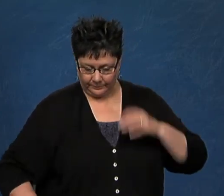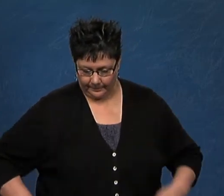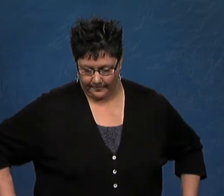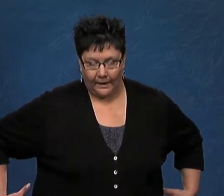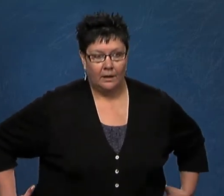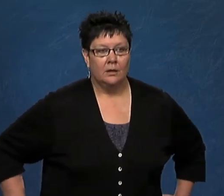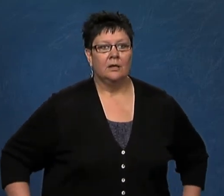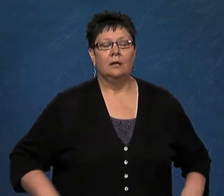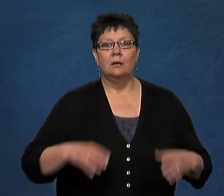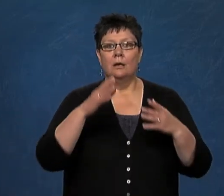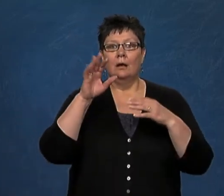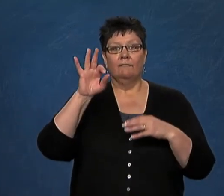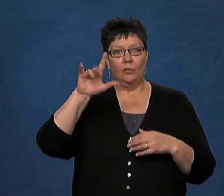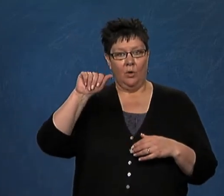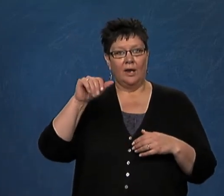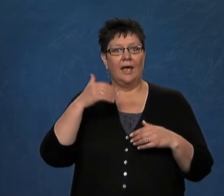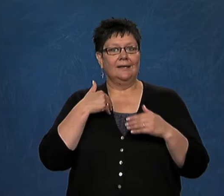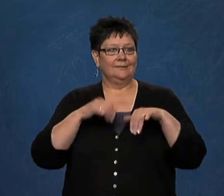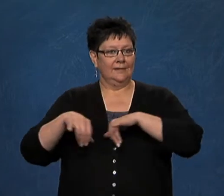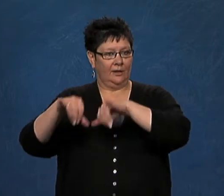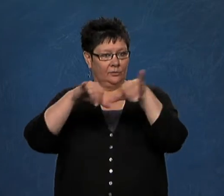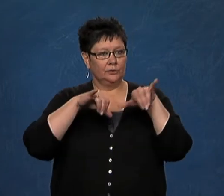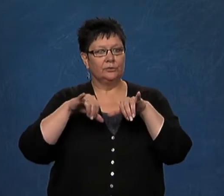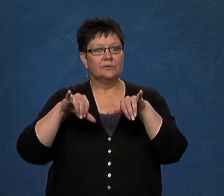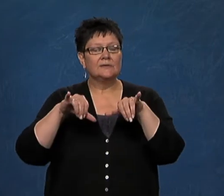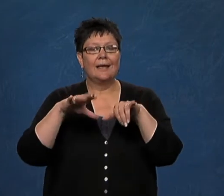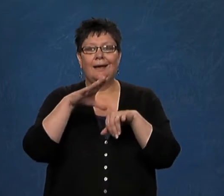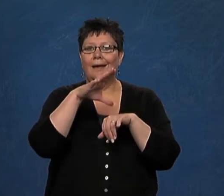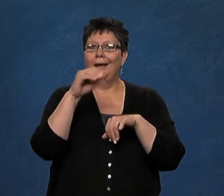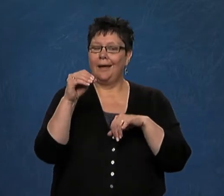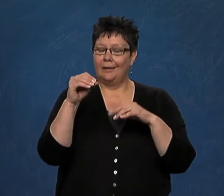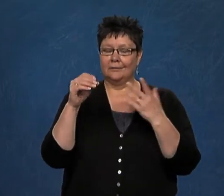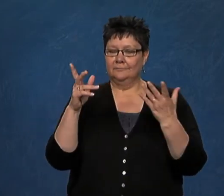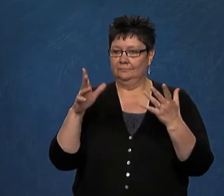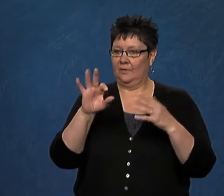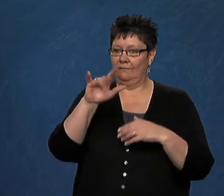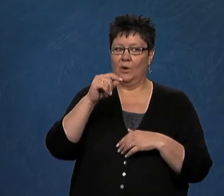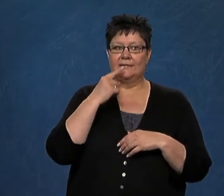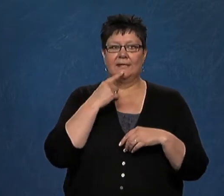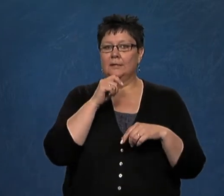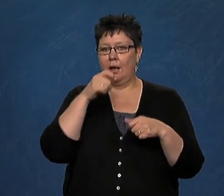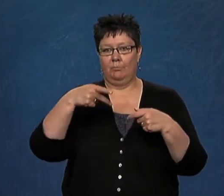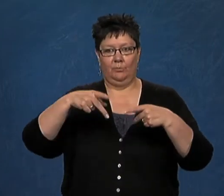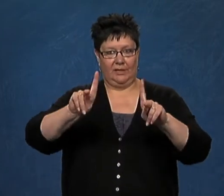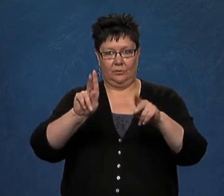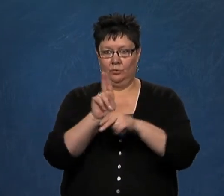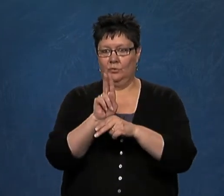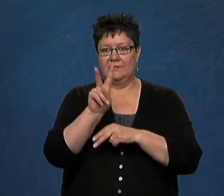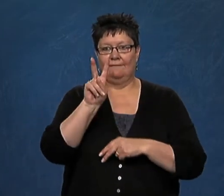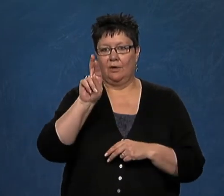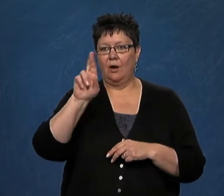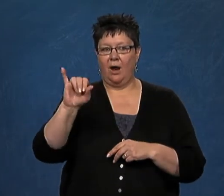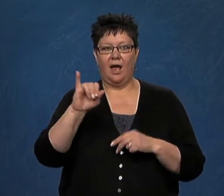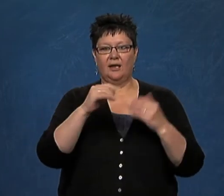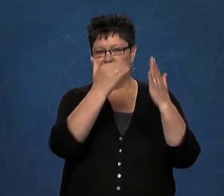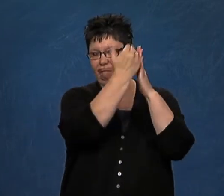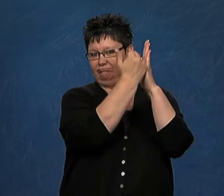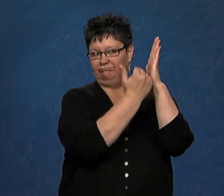service call being used remotely. Now, Florida has standards in place, and they said they're not allowed to use